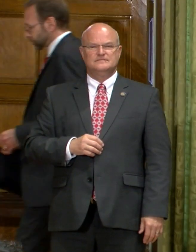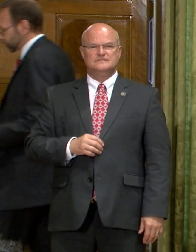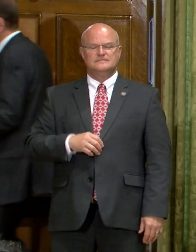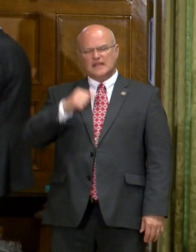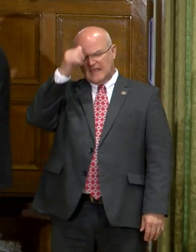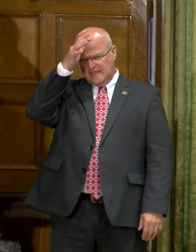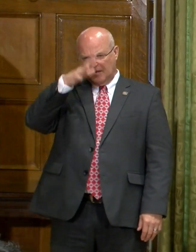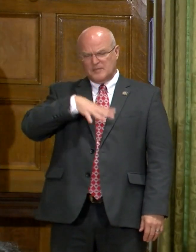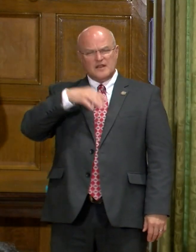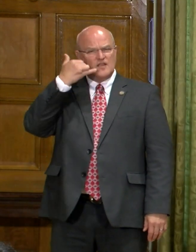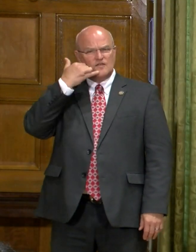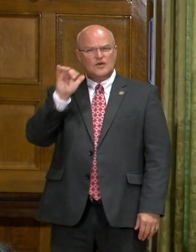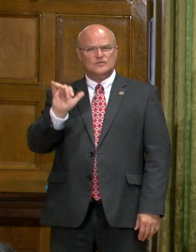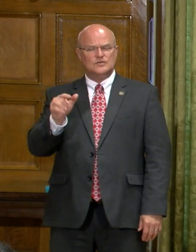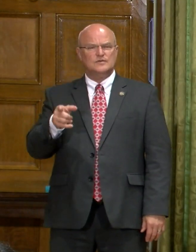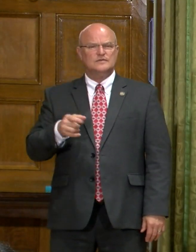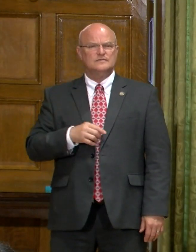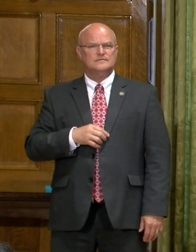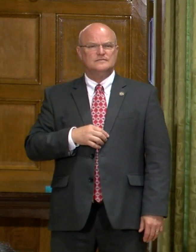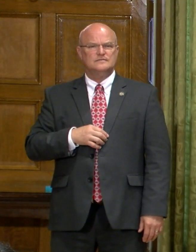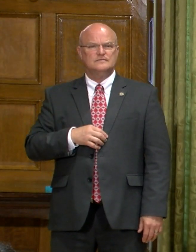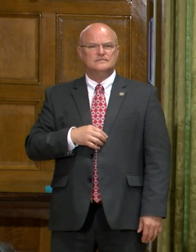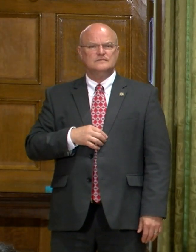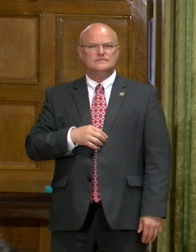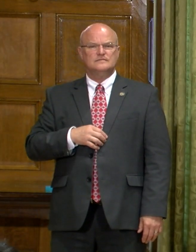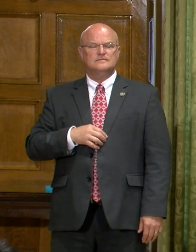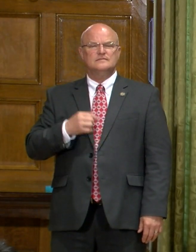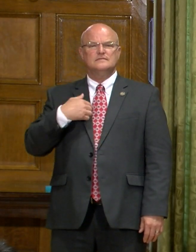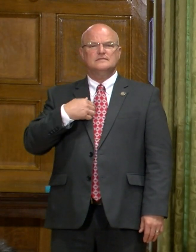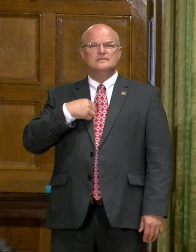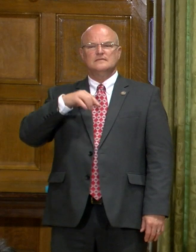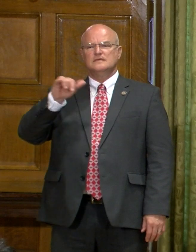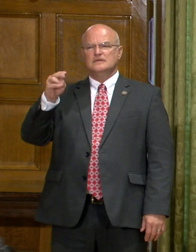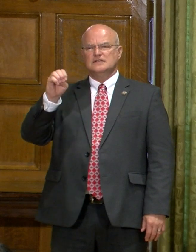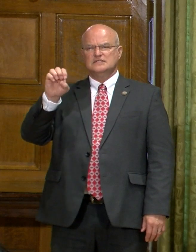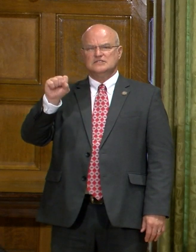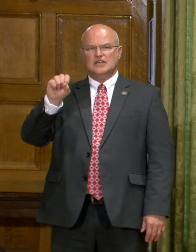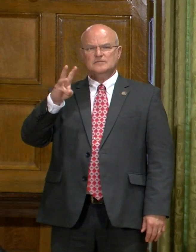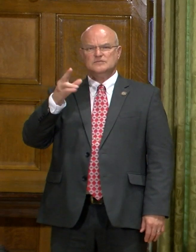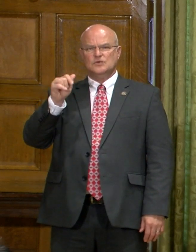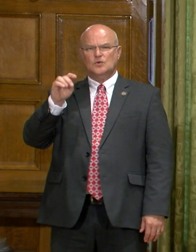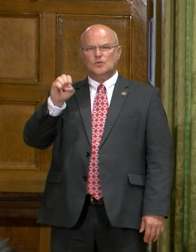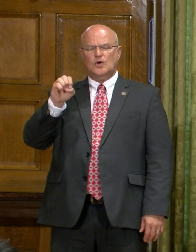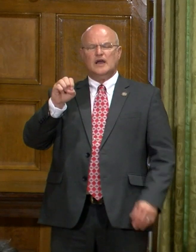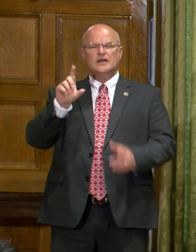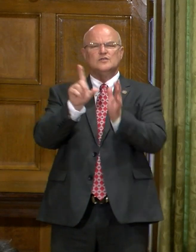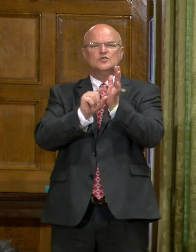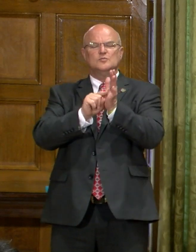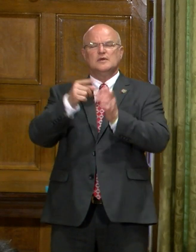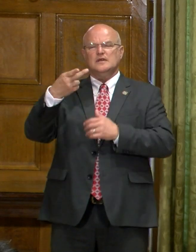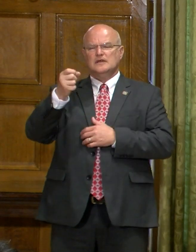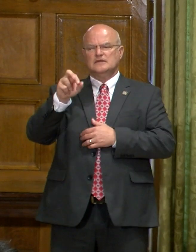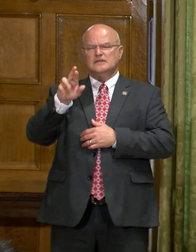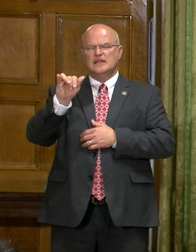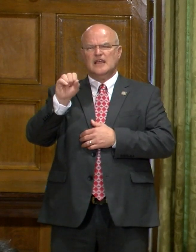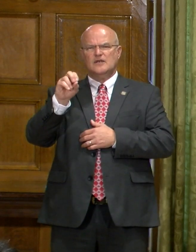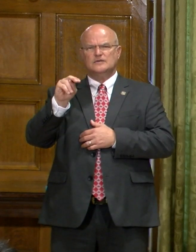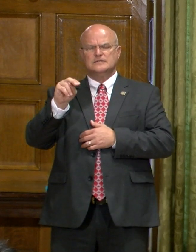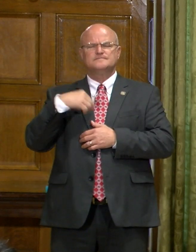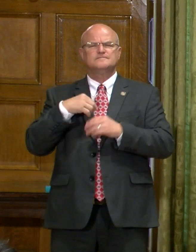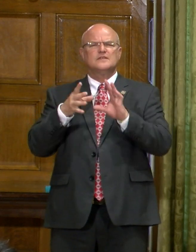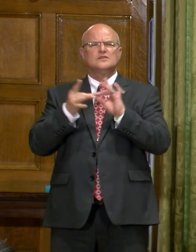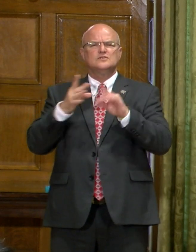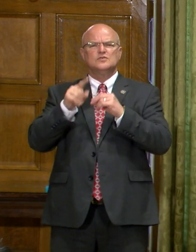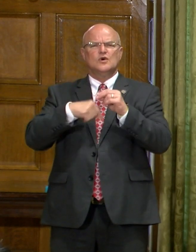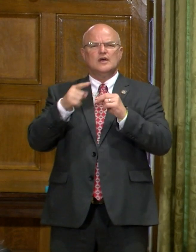And the gentleman on the line? Yes, Governor, this is James White at the newspaper up in Harrison. I did a story a couple of weeks